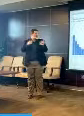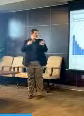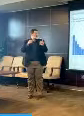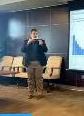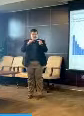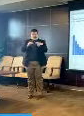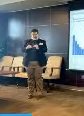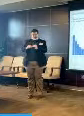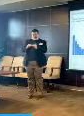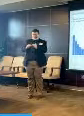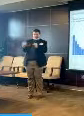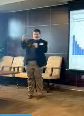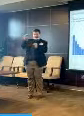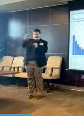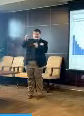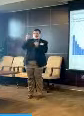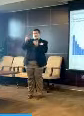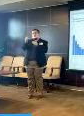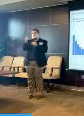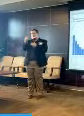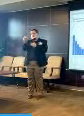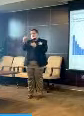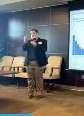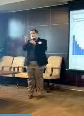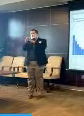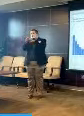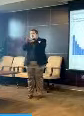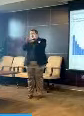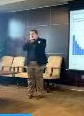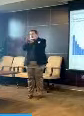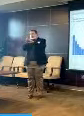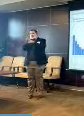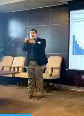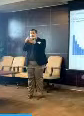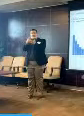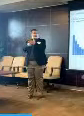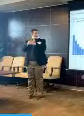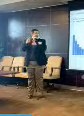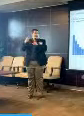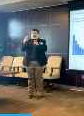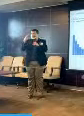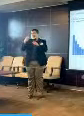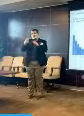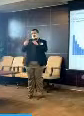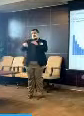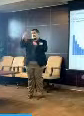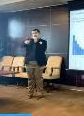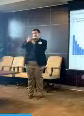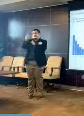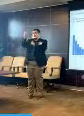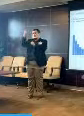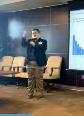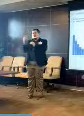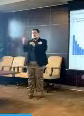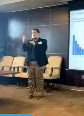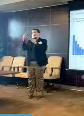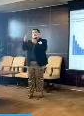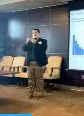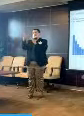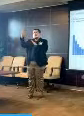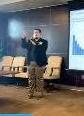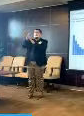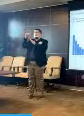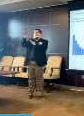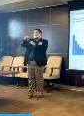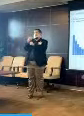to week, but this time we're seeing about 12%. So a little bit of slowing, but if you'll notice, this is the highest number of cases we've had in